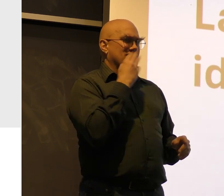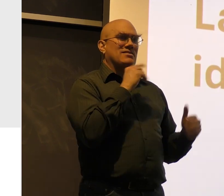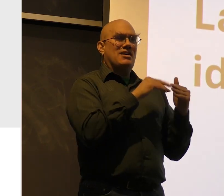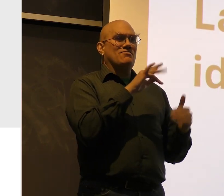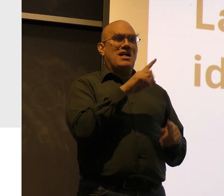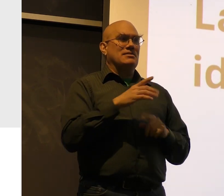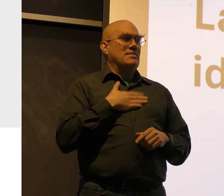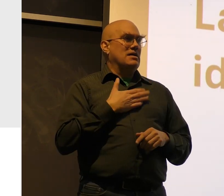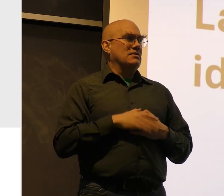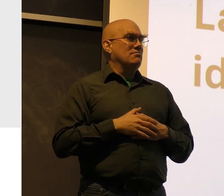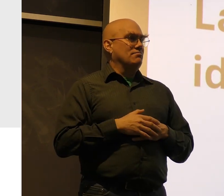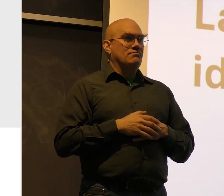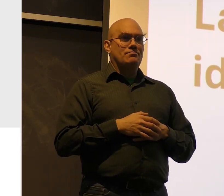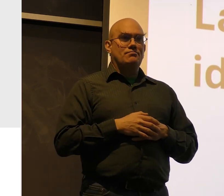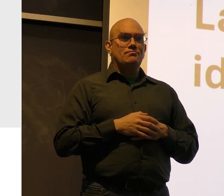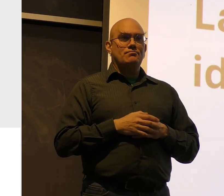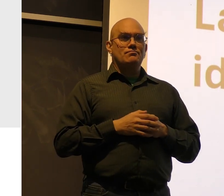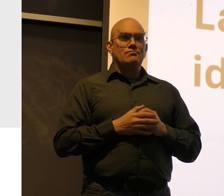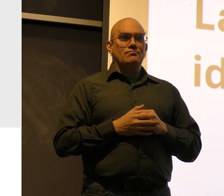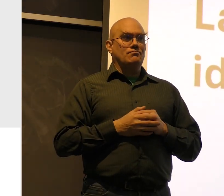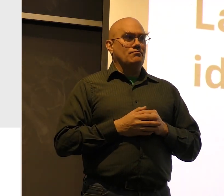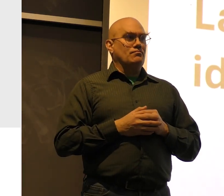less than. No, their experience is as valid as mine.